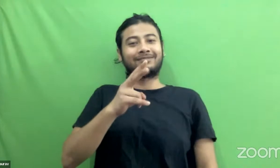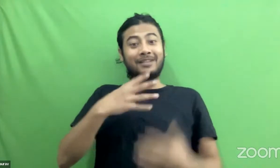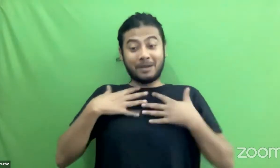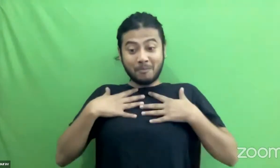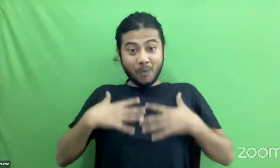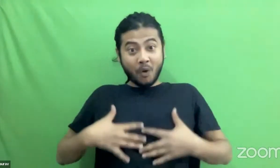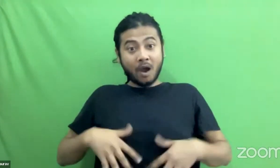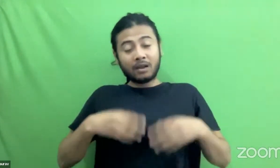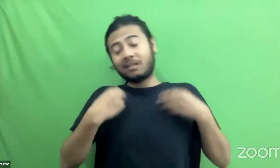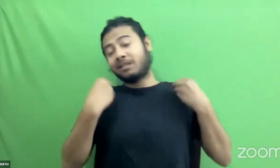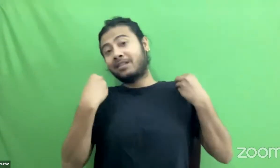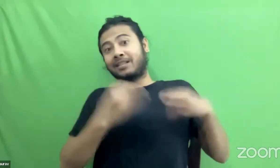do japa?